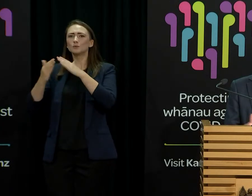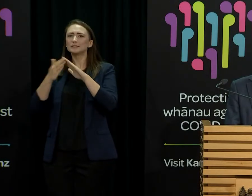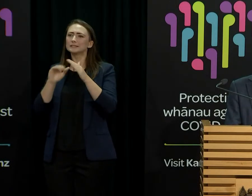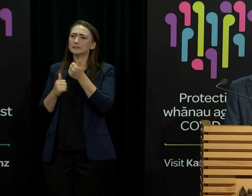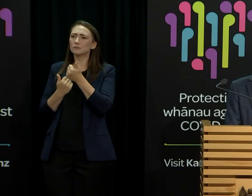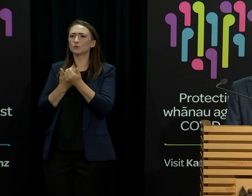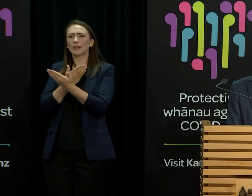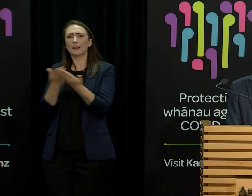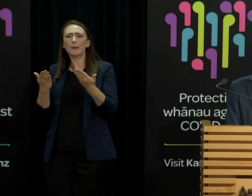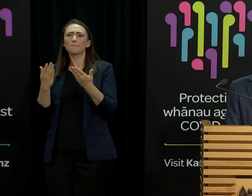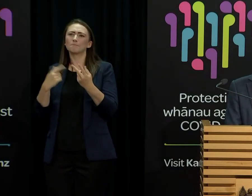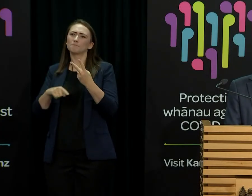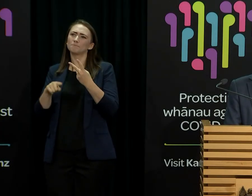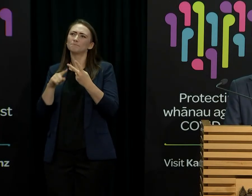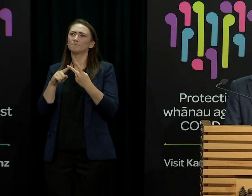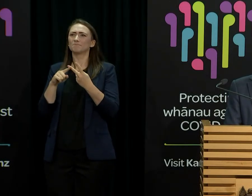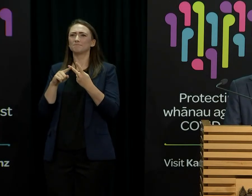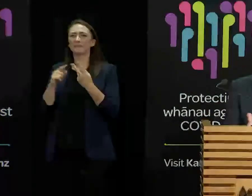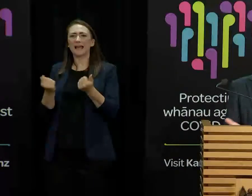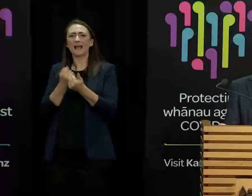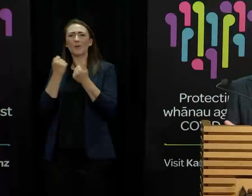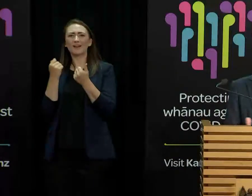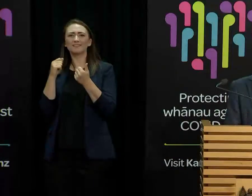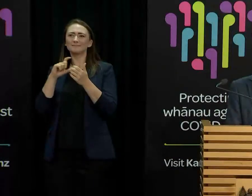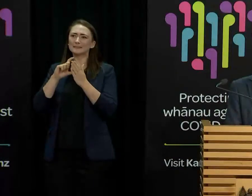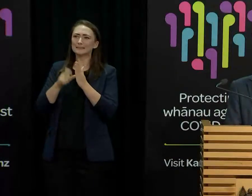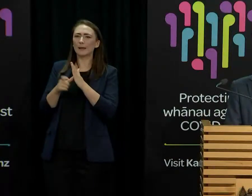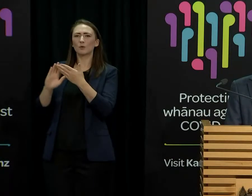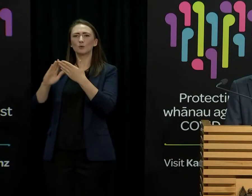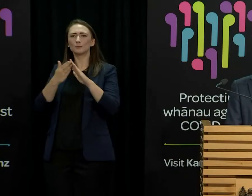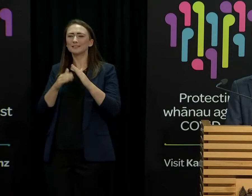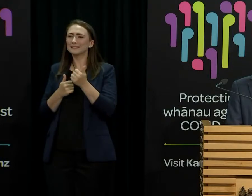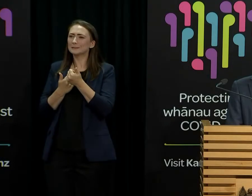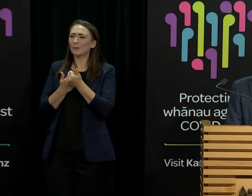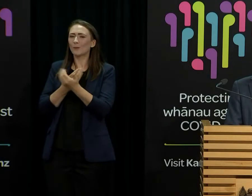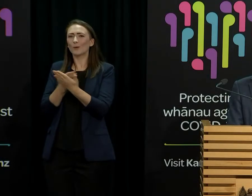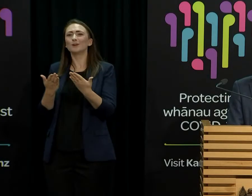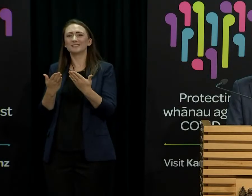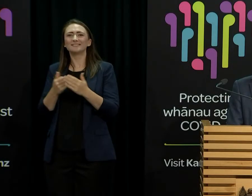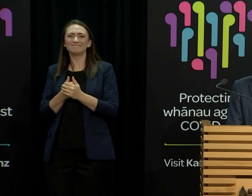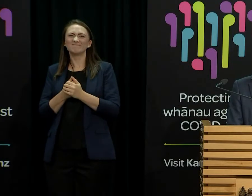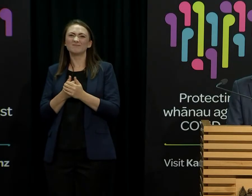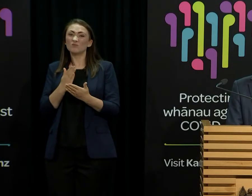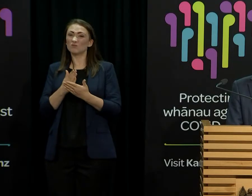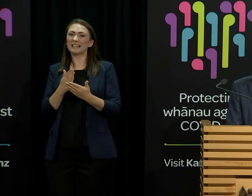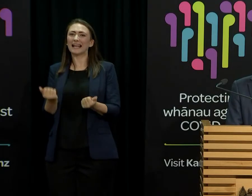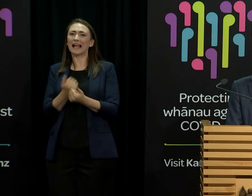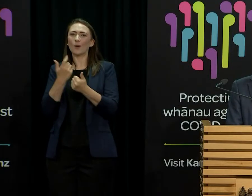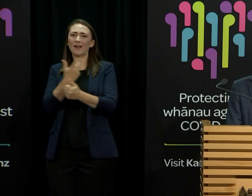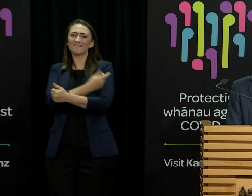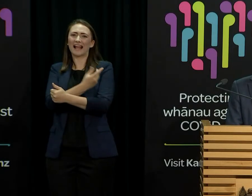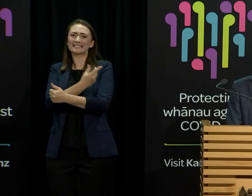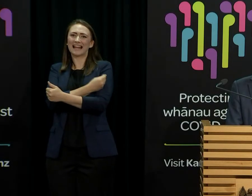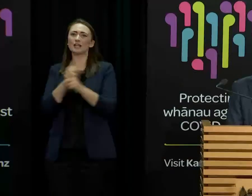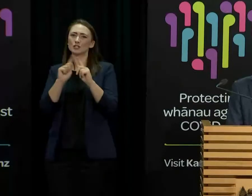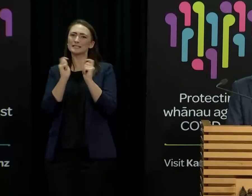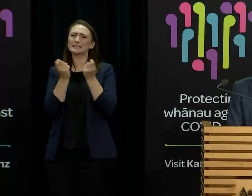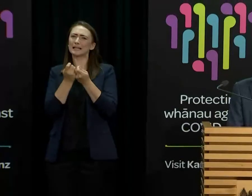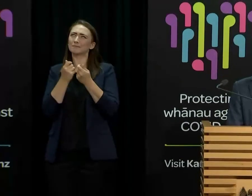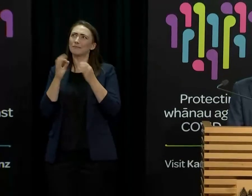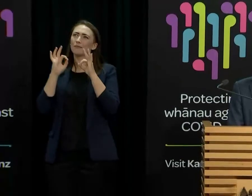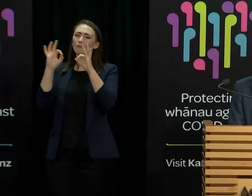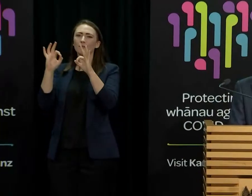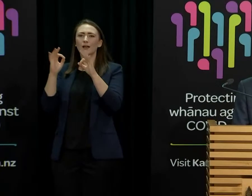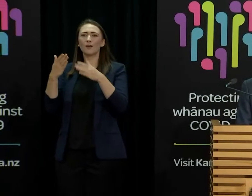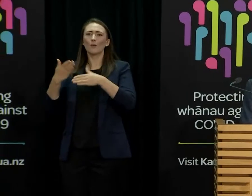has just been such a highlight. And the work of our vaccination team has just been outstanding. I'm guessing that the other thing you were